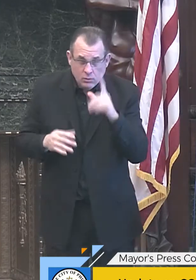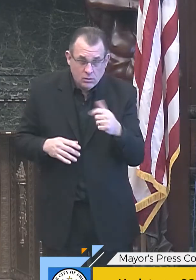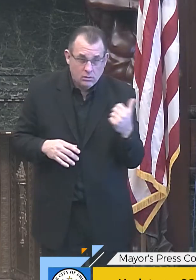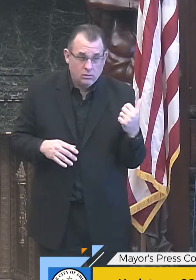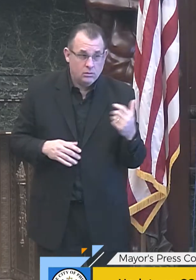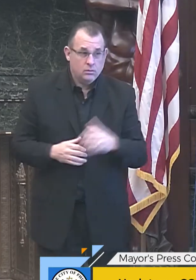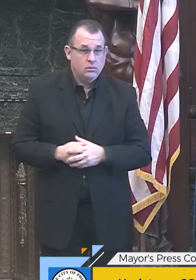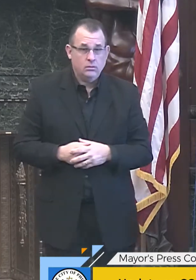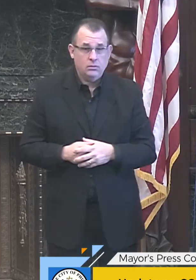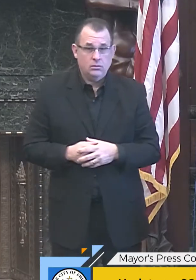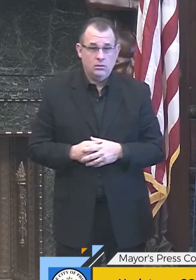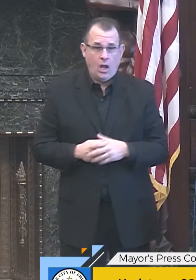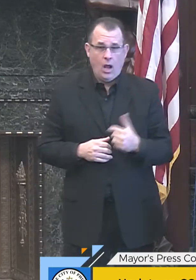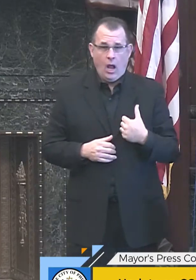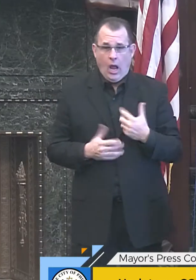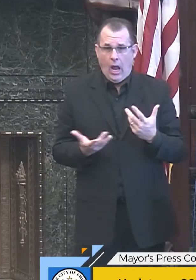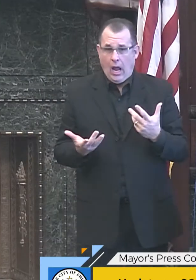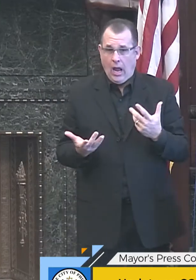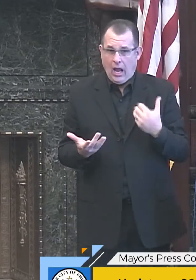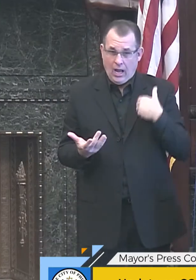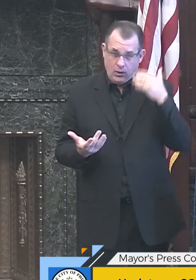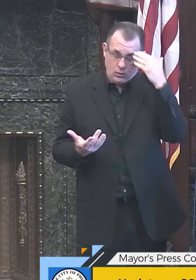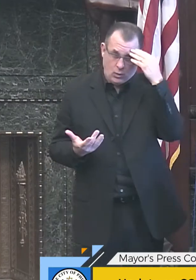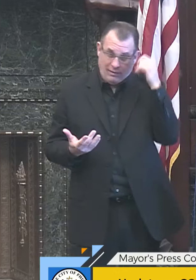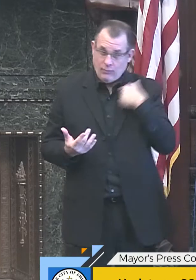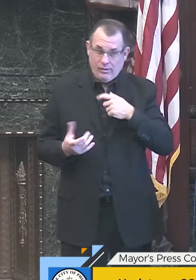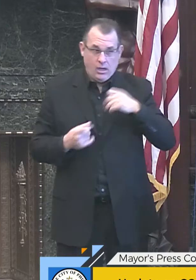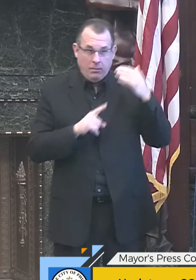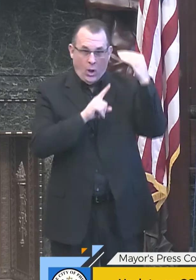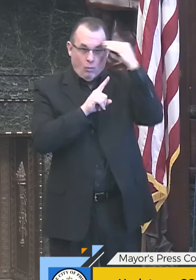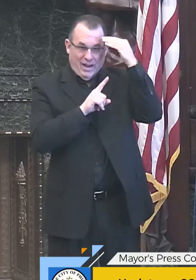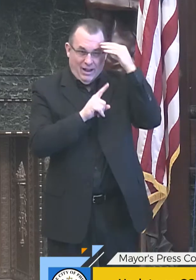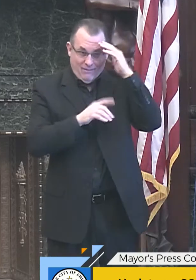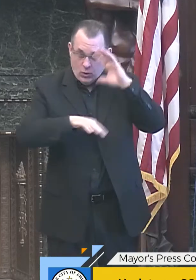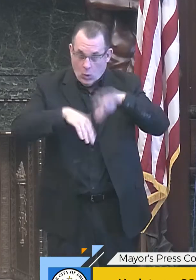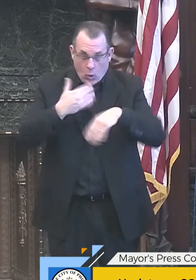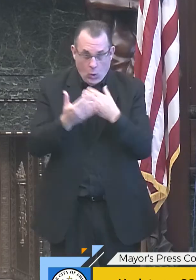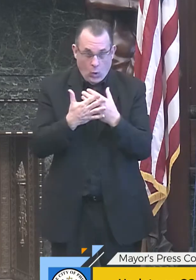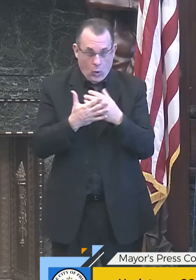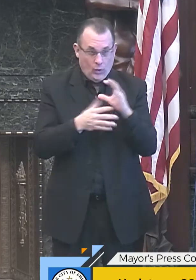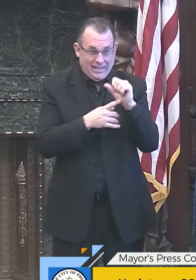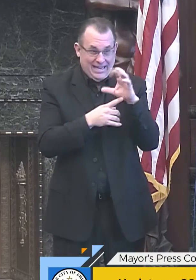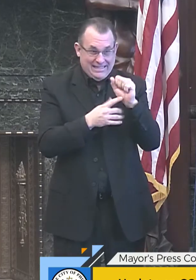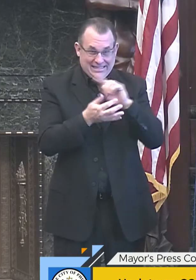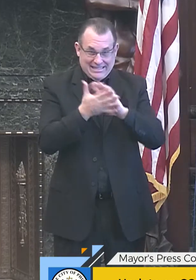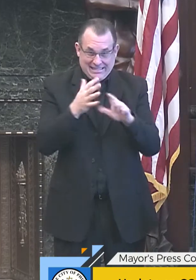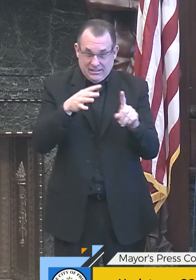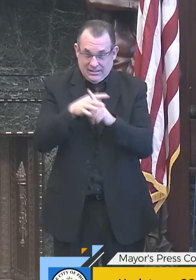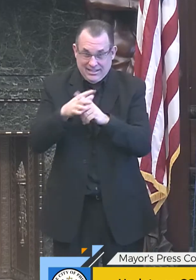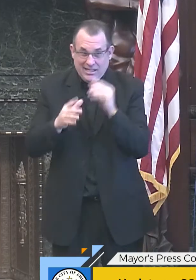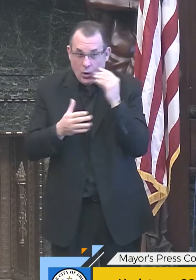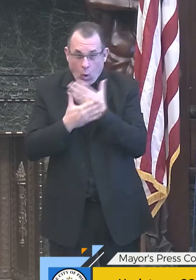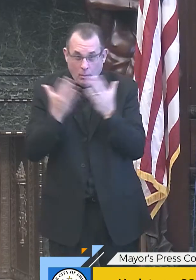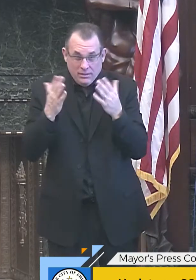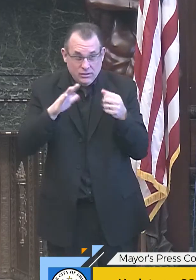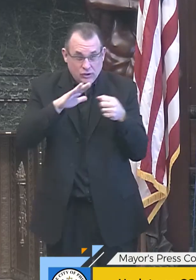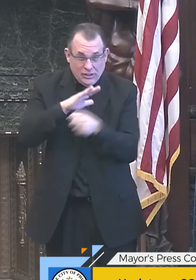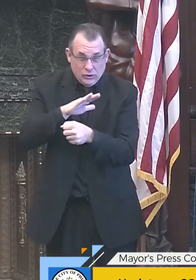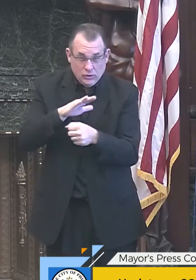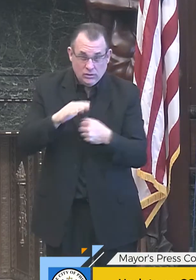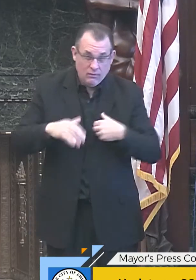I don't know if we're going to be aware of all cases in homeless shelters, and again, I think our hope will be to move any